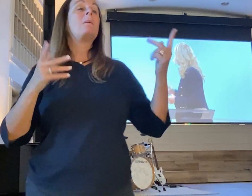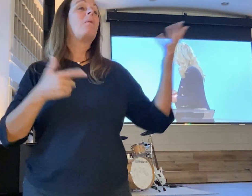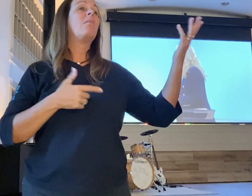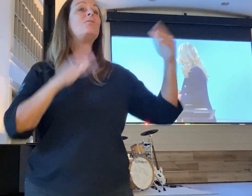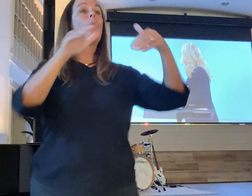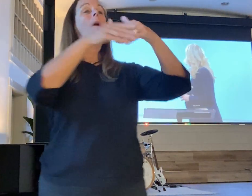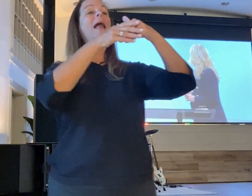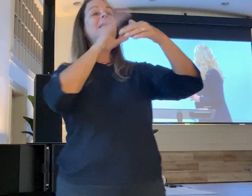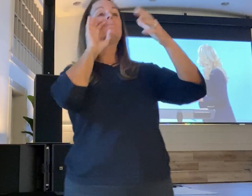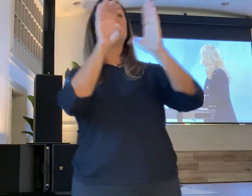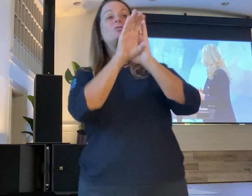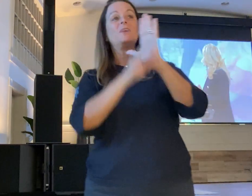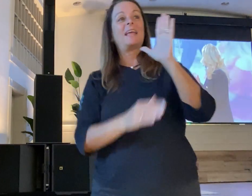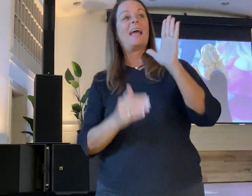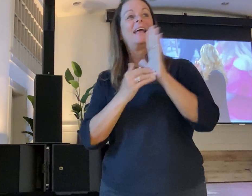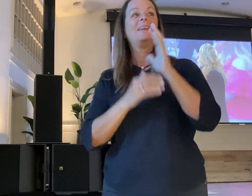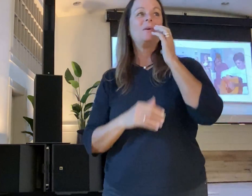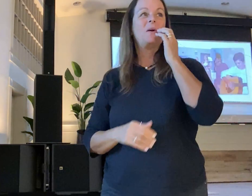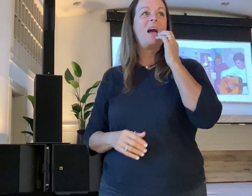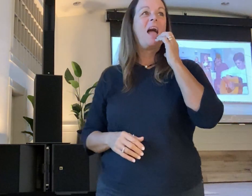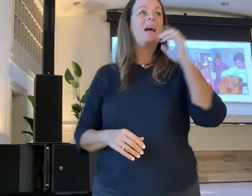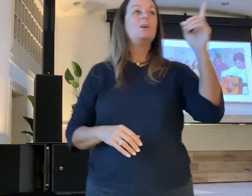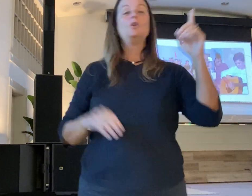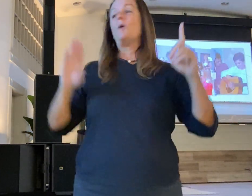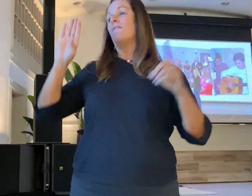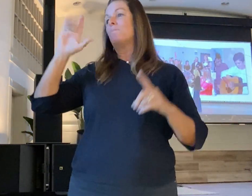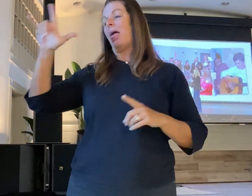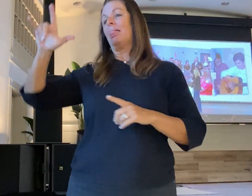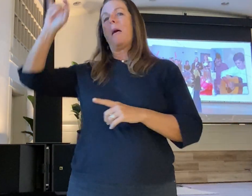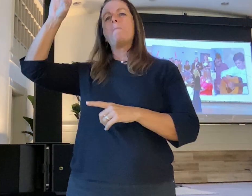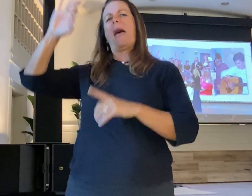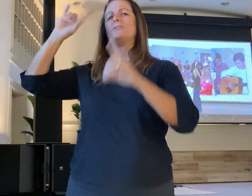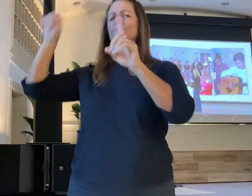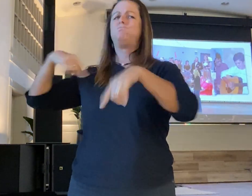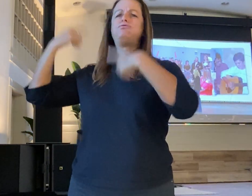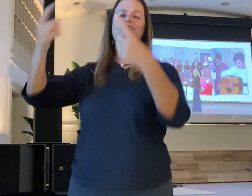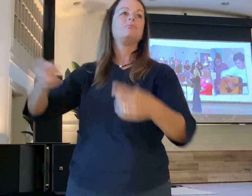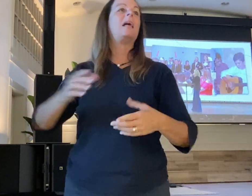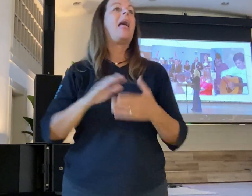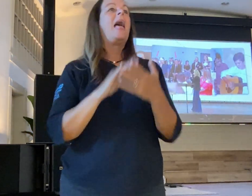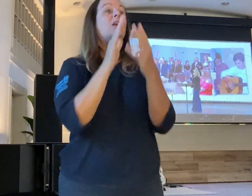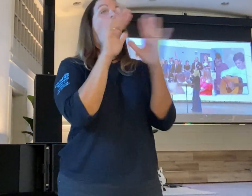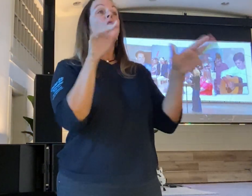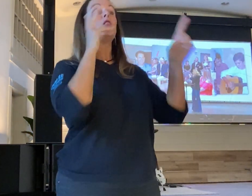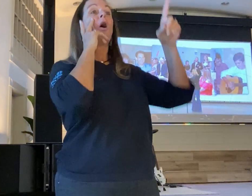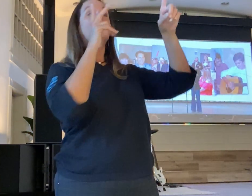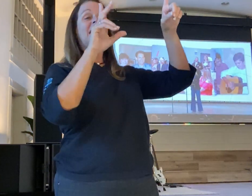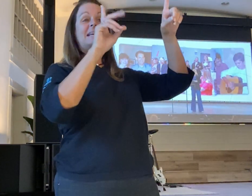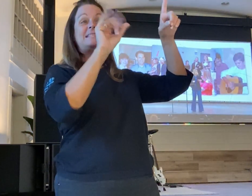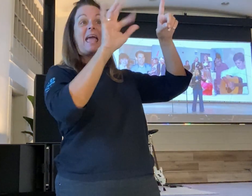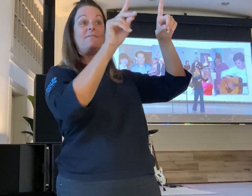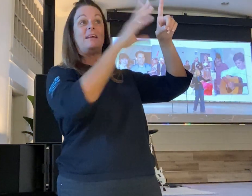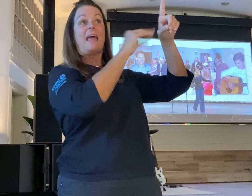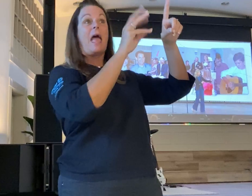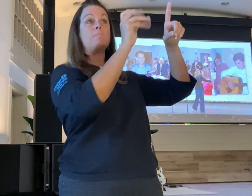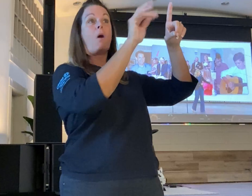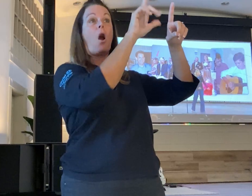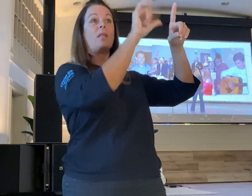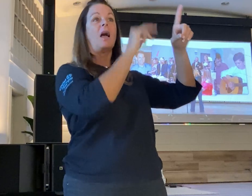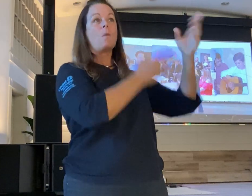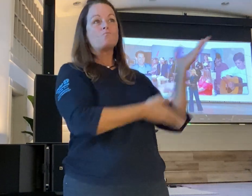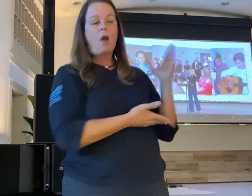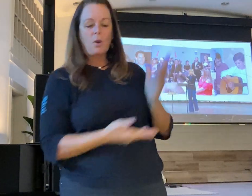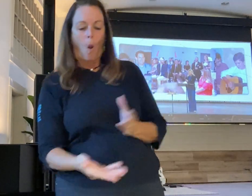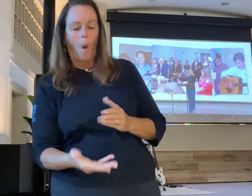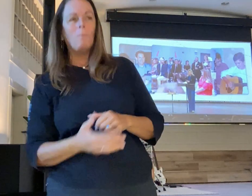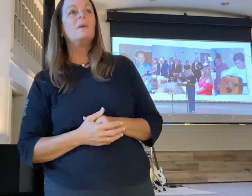picture, this wedding photo, that you've got Bill, who's been a pastor with us for several years, and his kids. And look, there's David and Marla. They were there on the day we brought